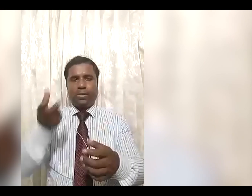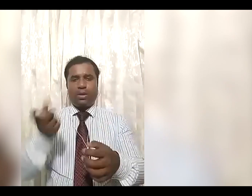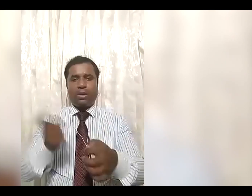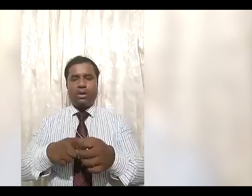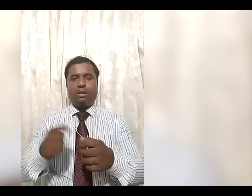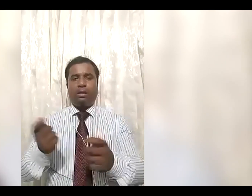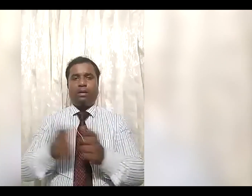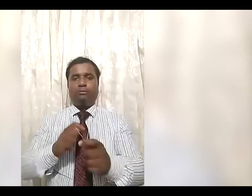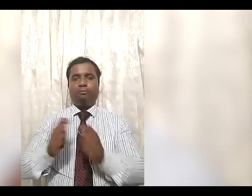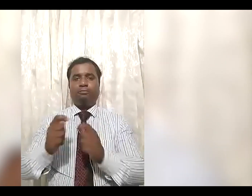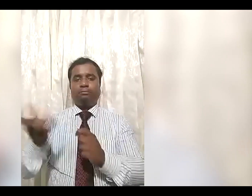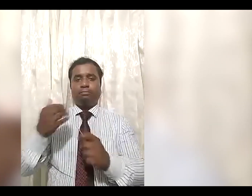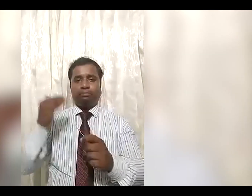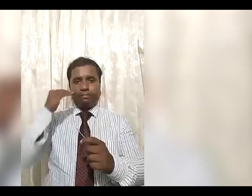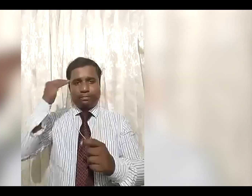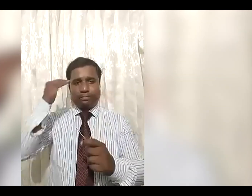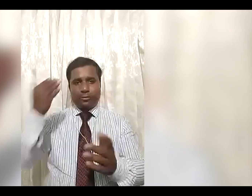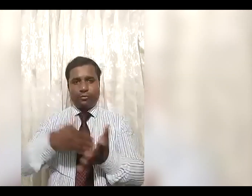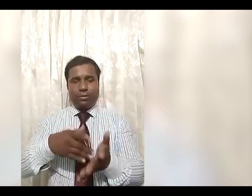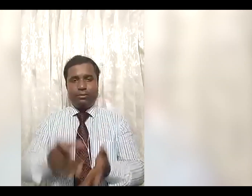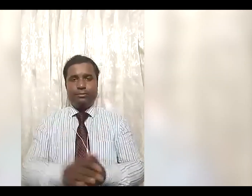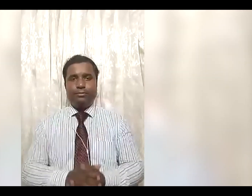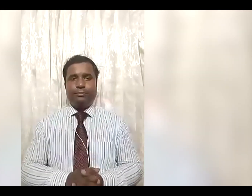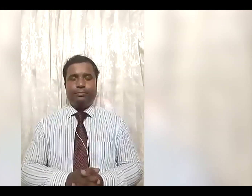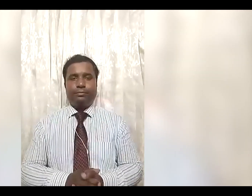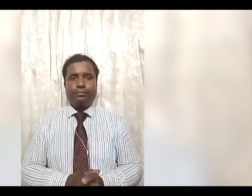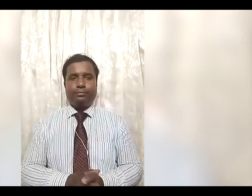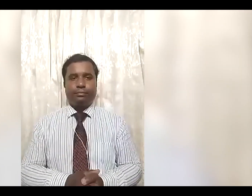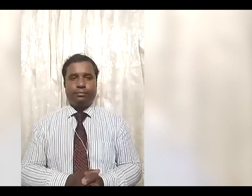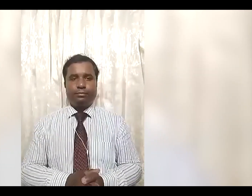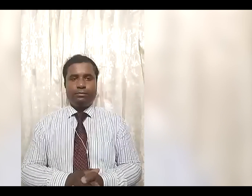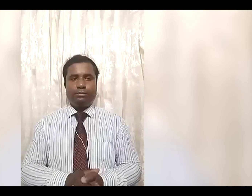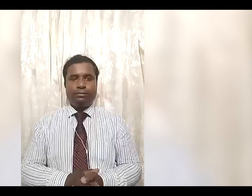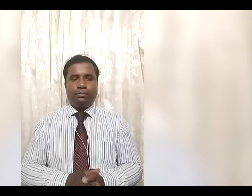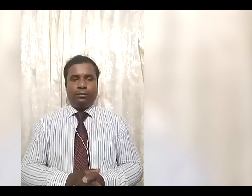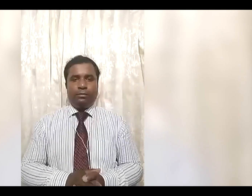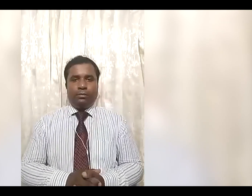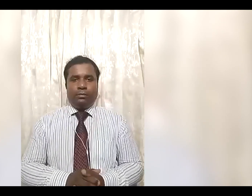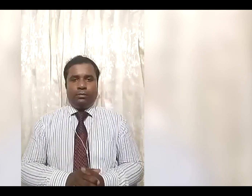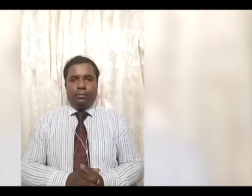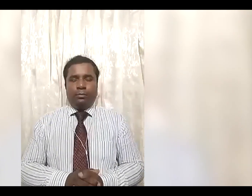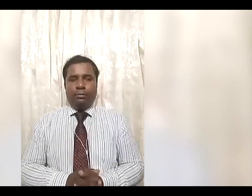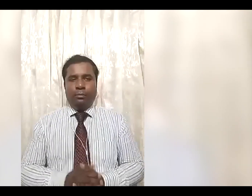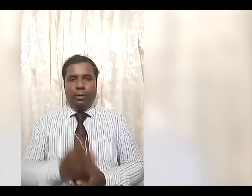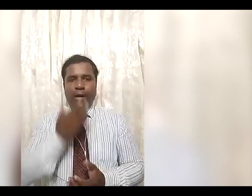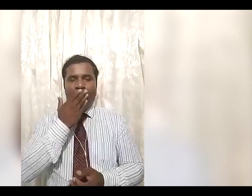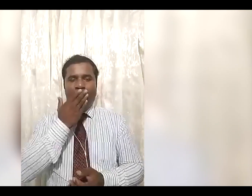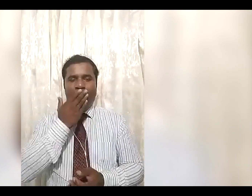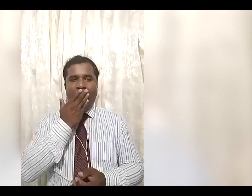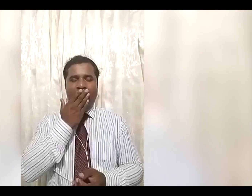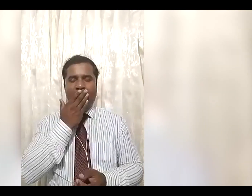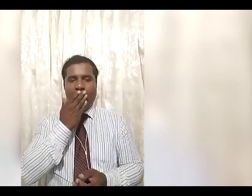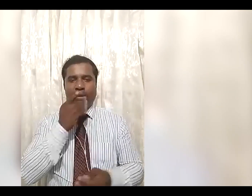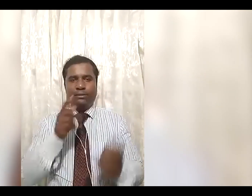somebody with a disability, you can reach out to the Job Accommodation Network and say like, hey, we want to hire someone with a disability,